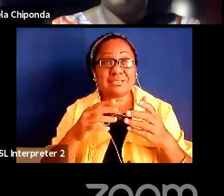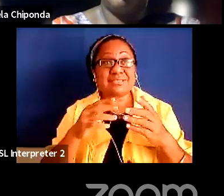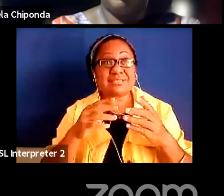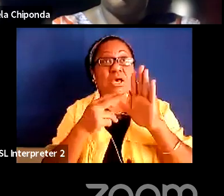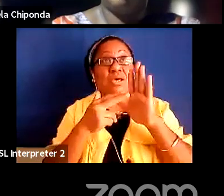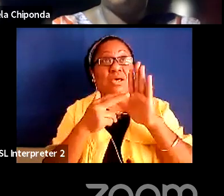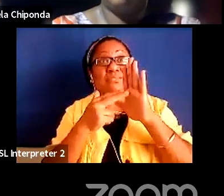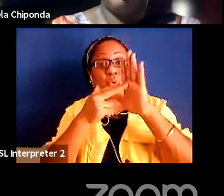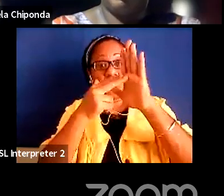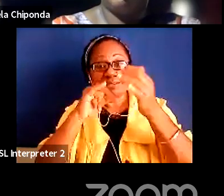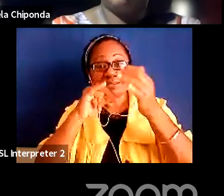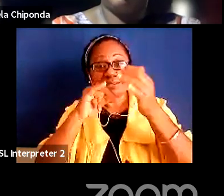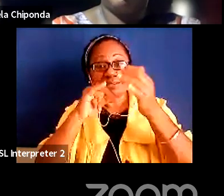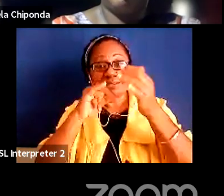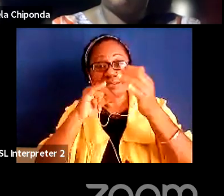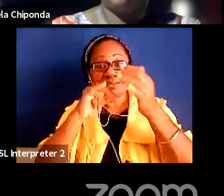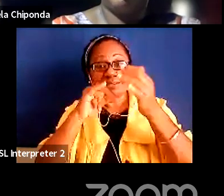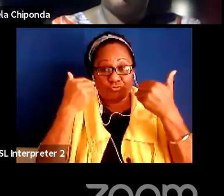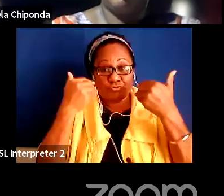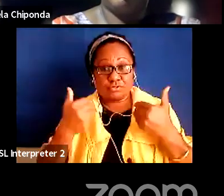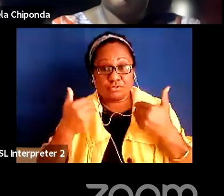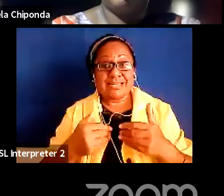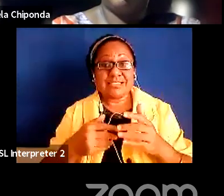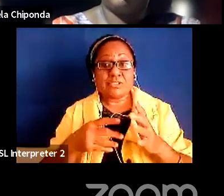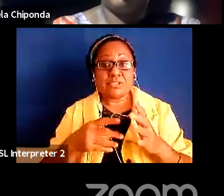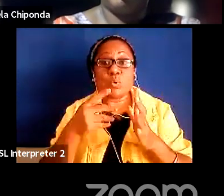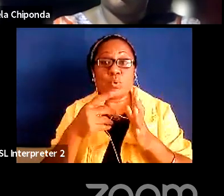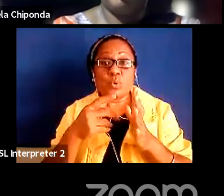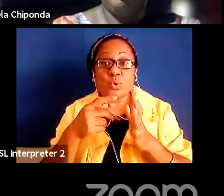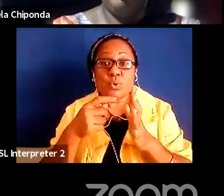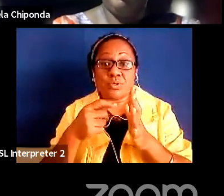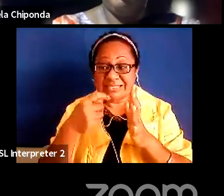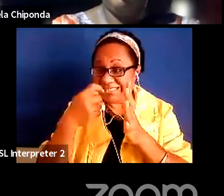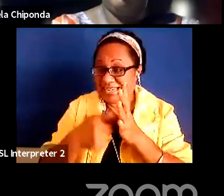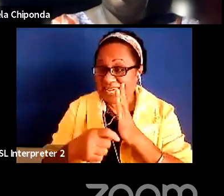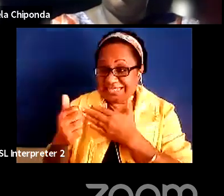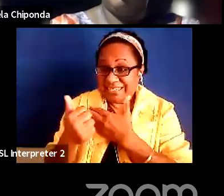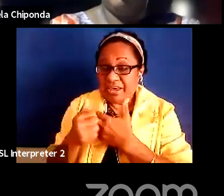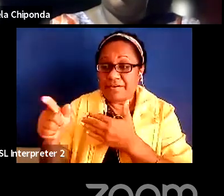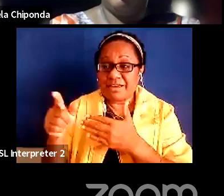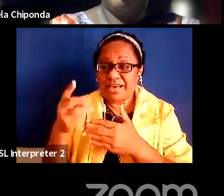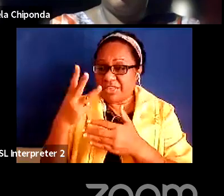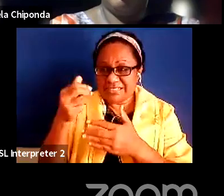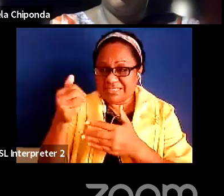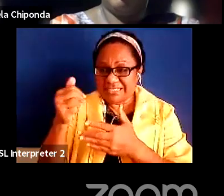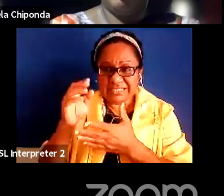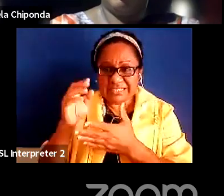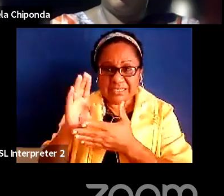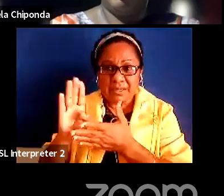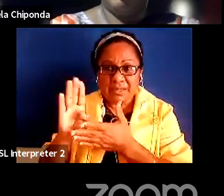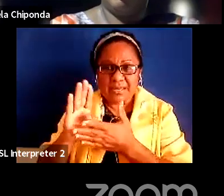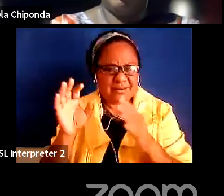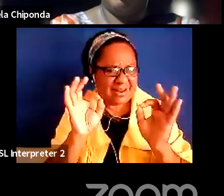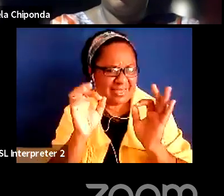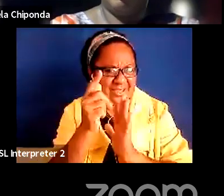36 trillion hidden. And there is no regulation around, you know, how that money can be